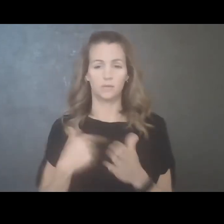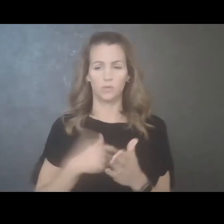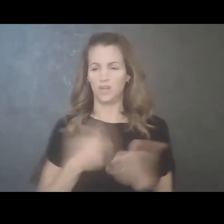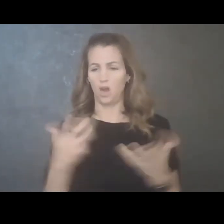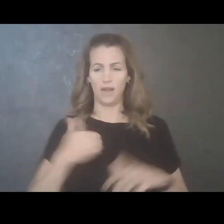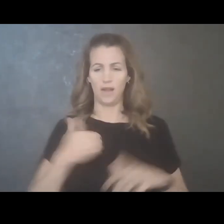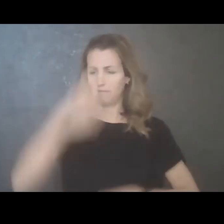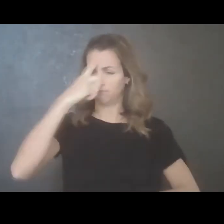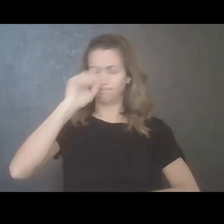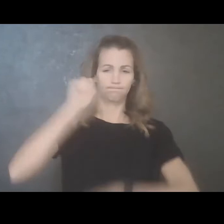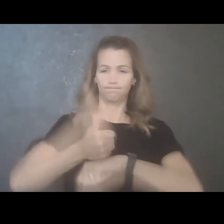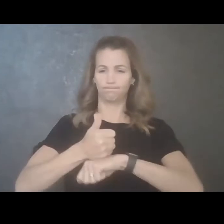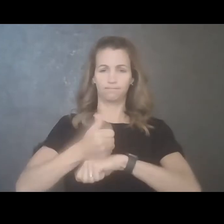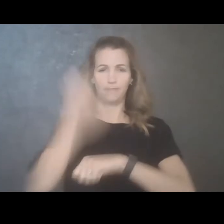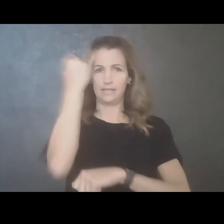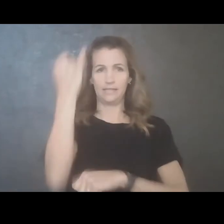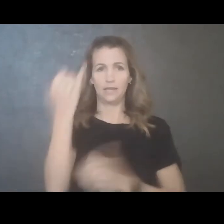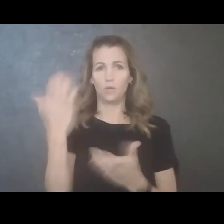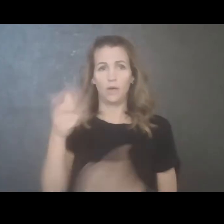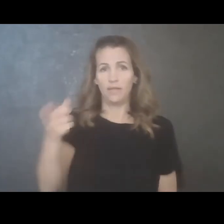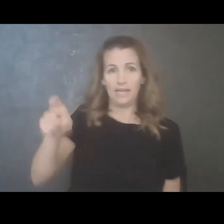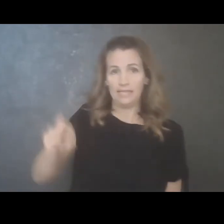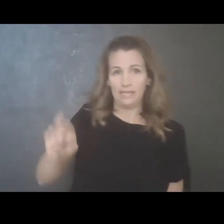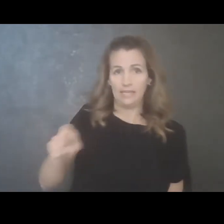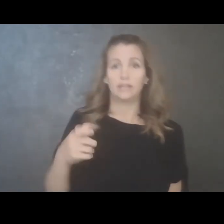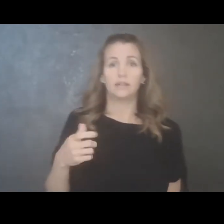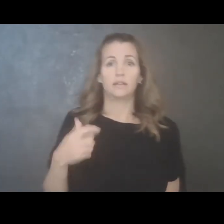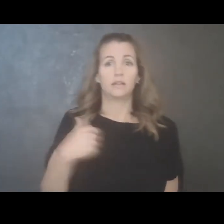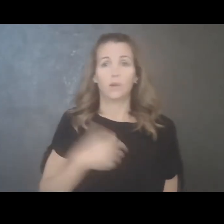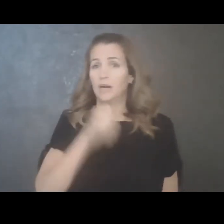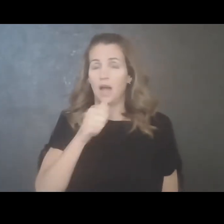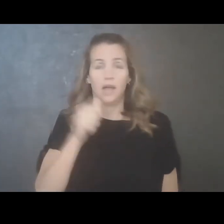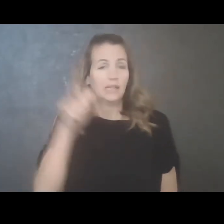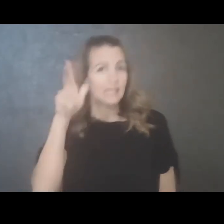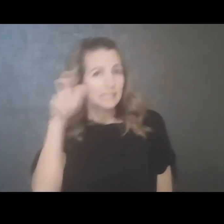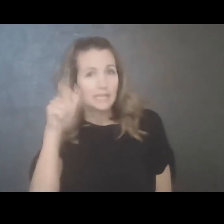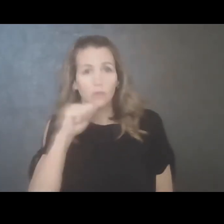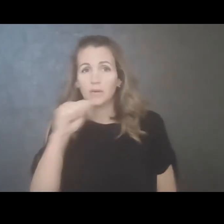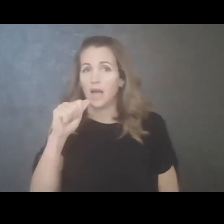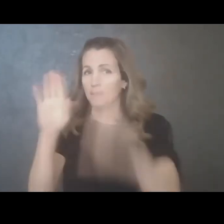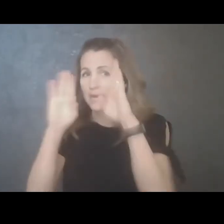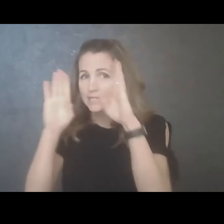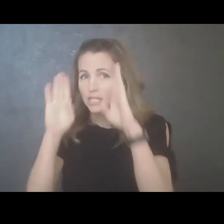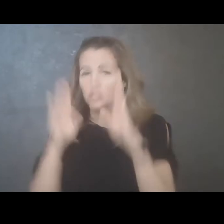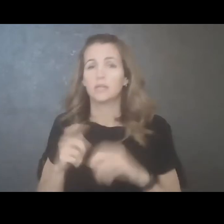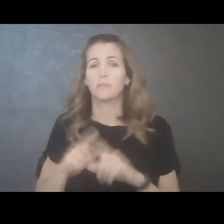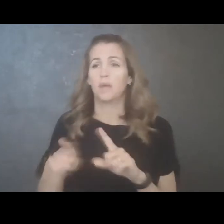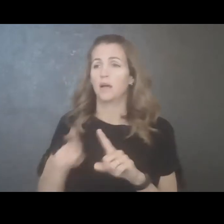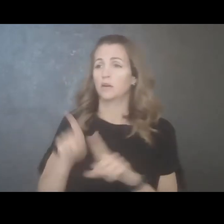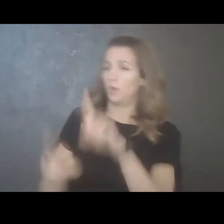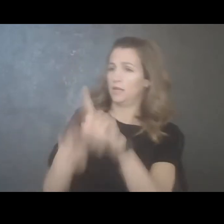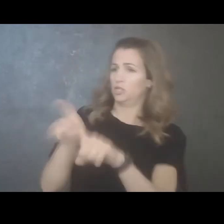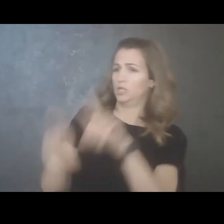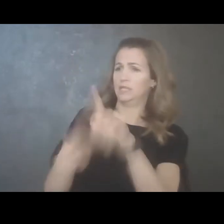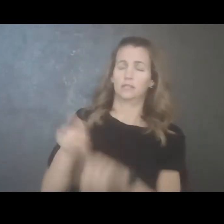of what they need. And we tell them when we don't really listen, we don't pay attention. But questions are the best thing. Asking